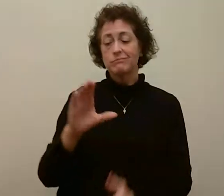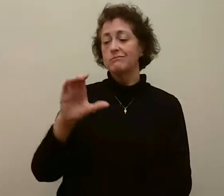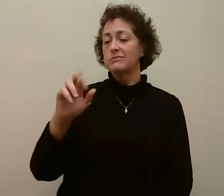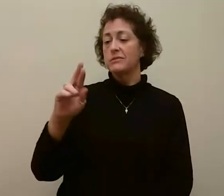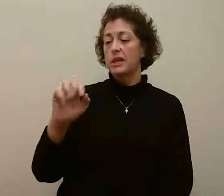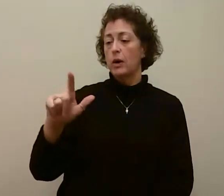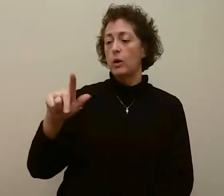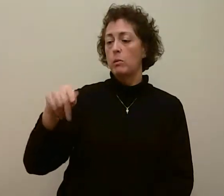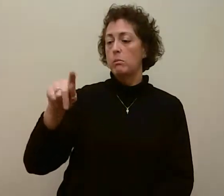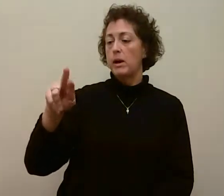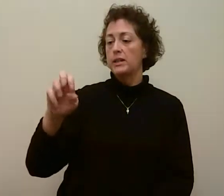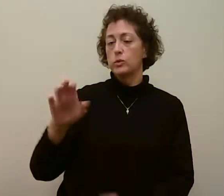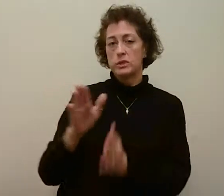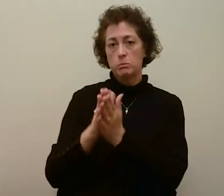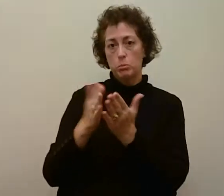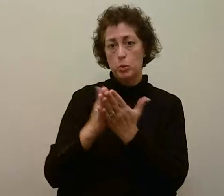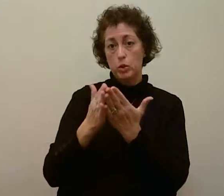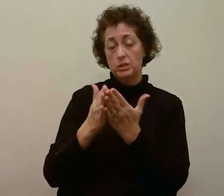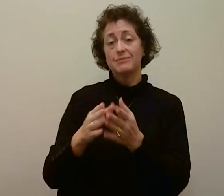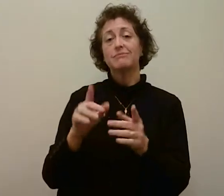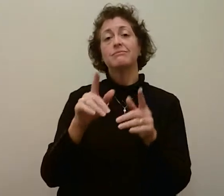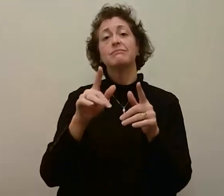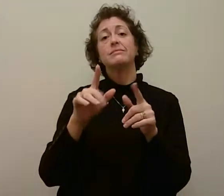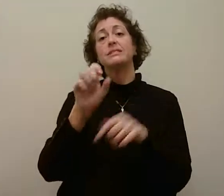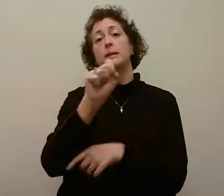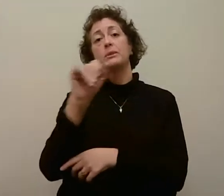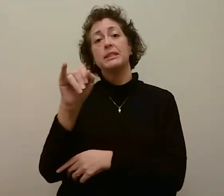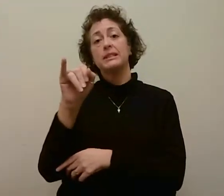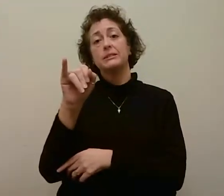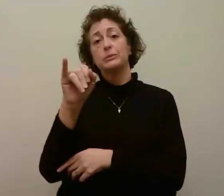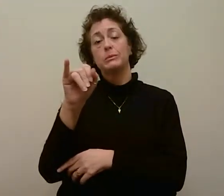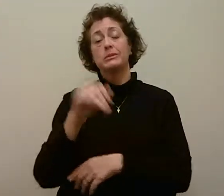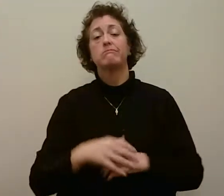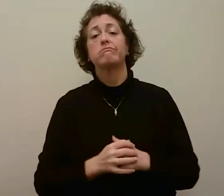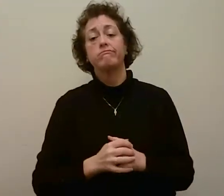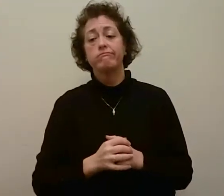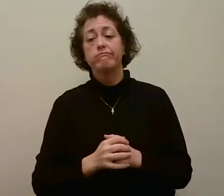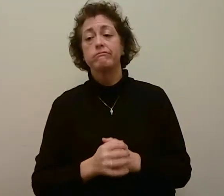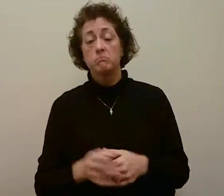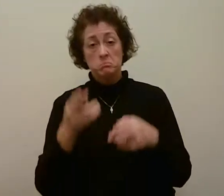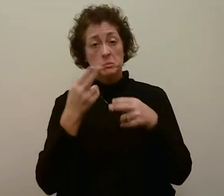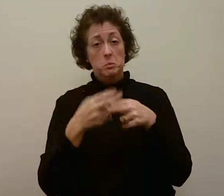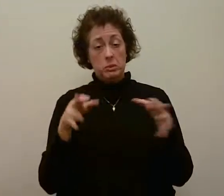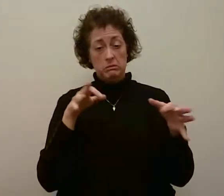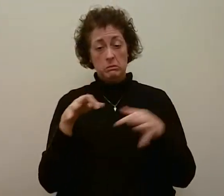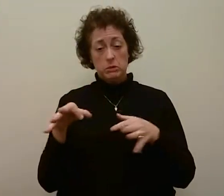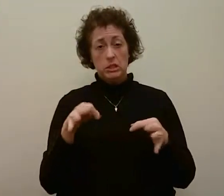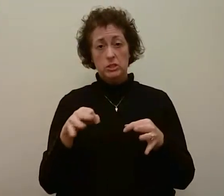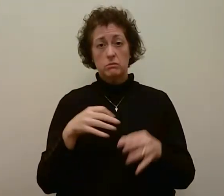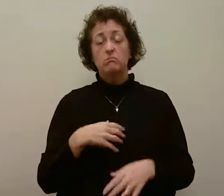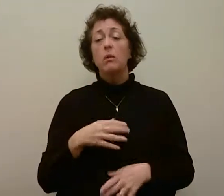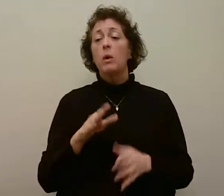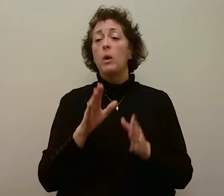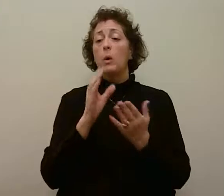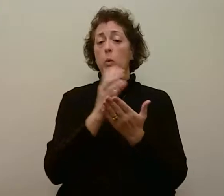of simultaneous interpreting. So, in a brief overview, the goals of the course, the goals